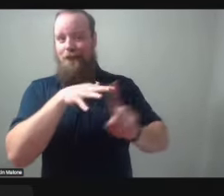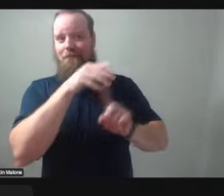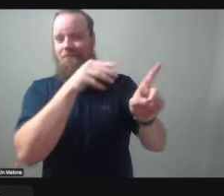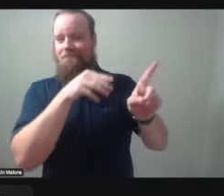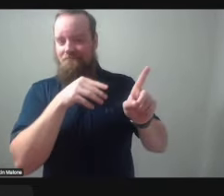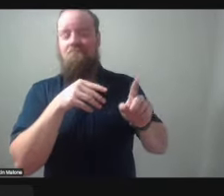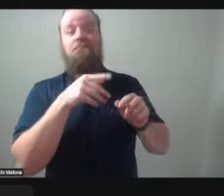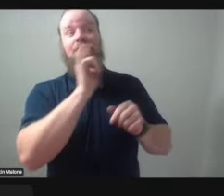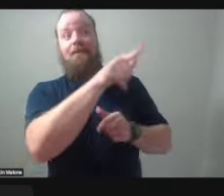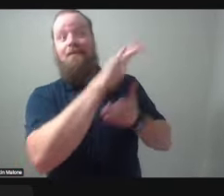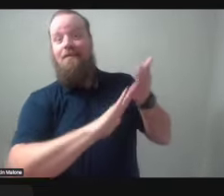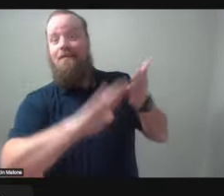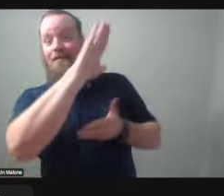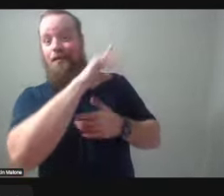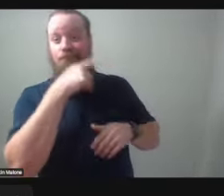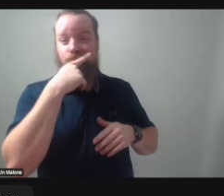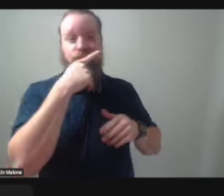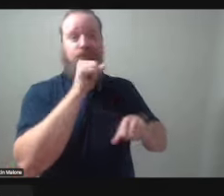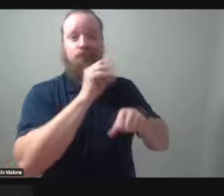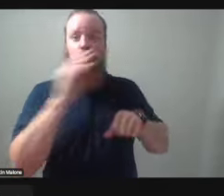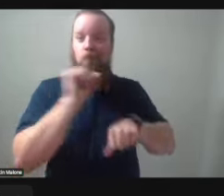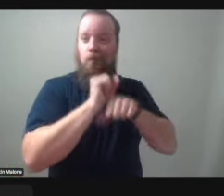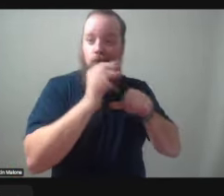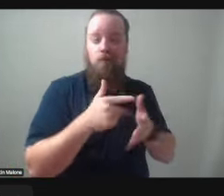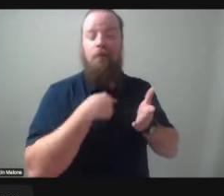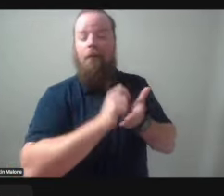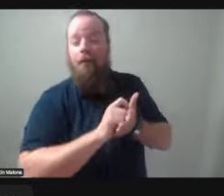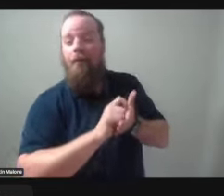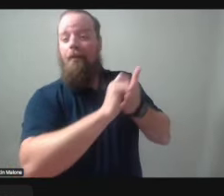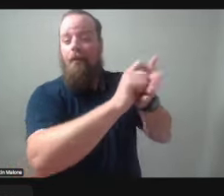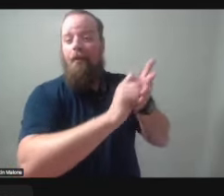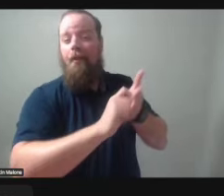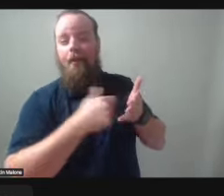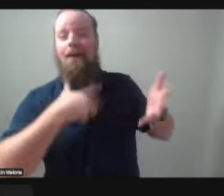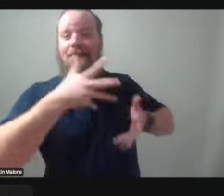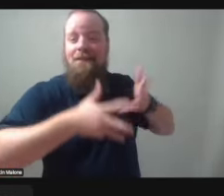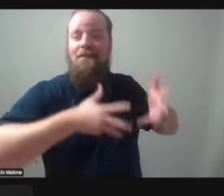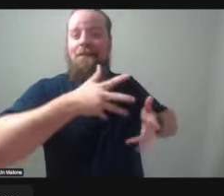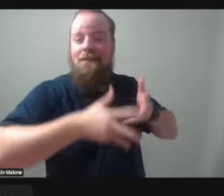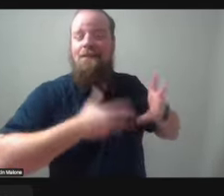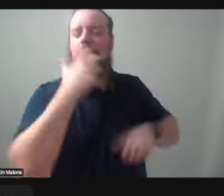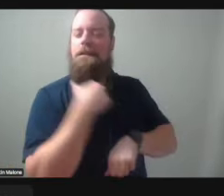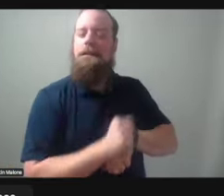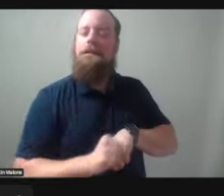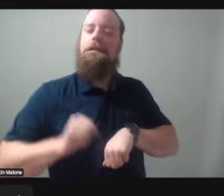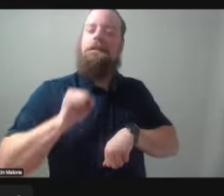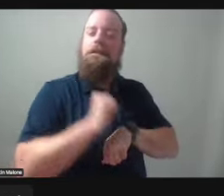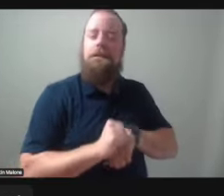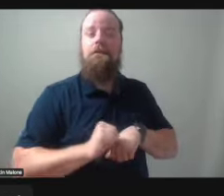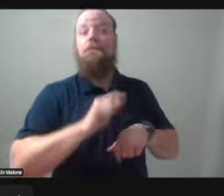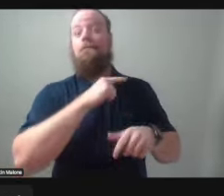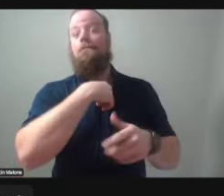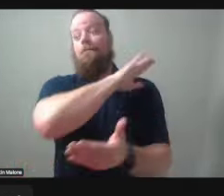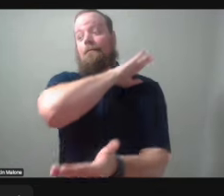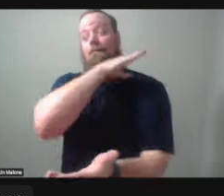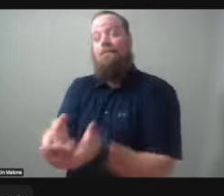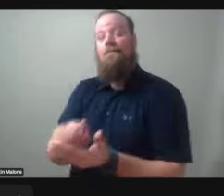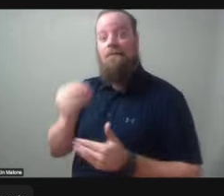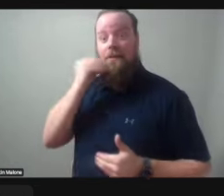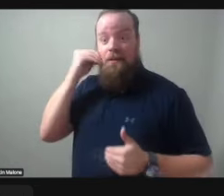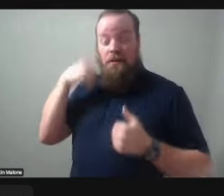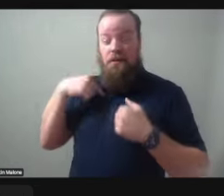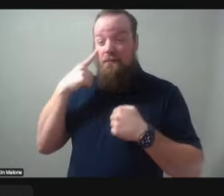lot more work for me to communicate in an environment where people aren't using sign language. Perhaps at the college where I work with coworkers, I have to write